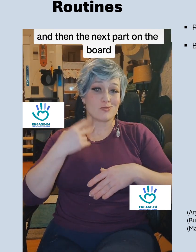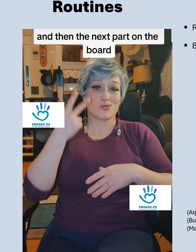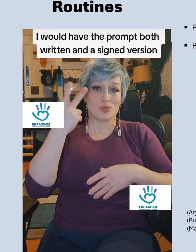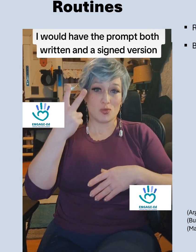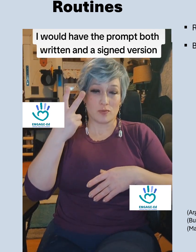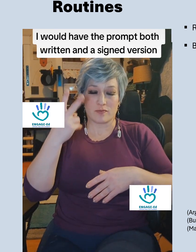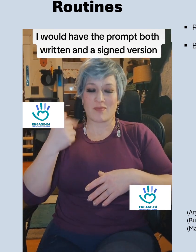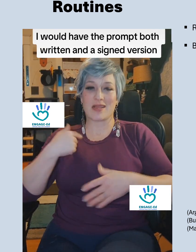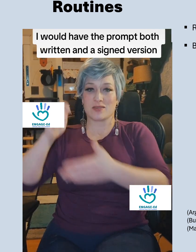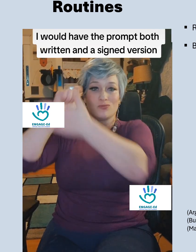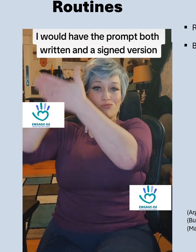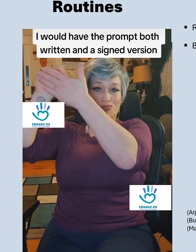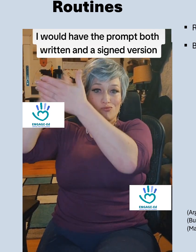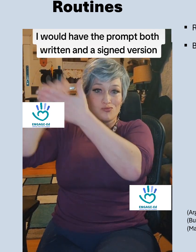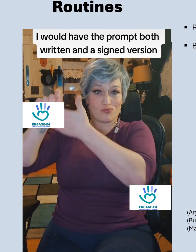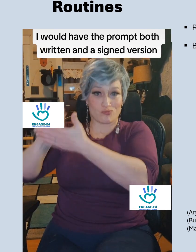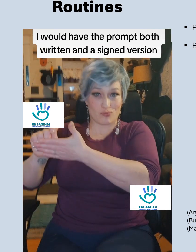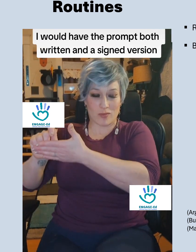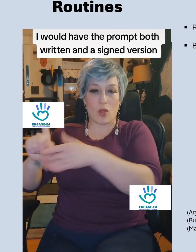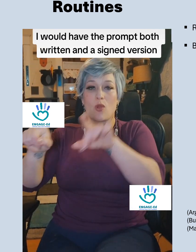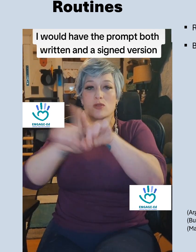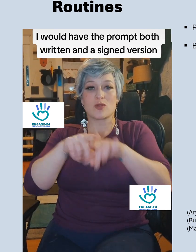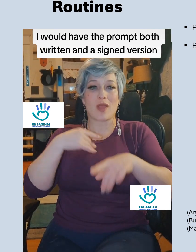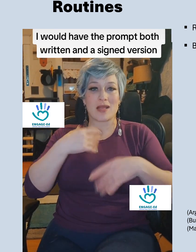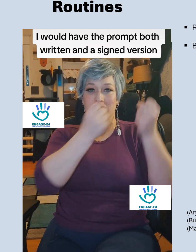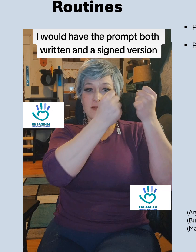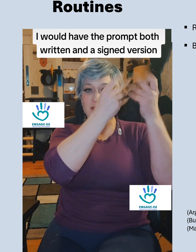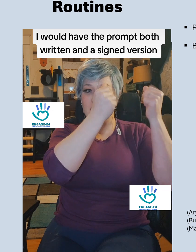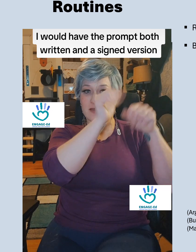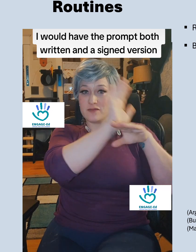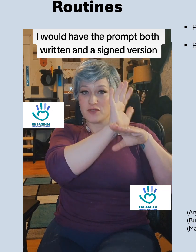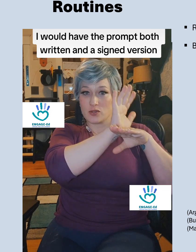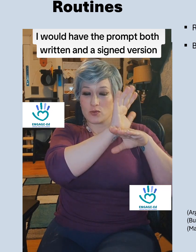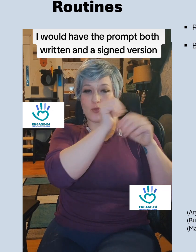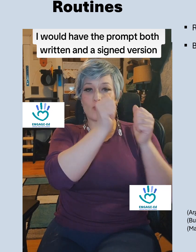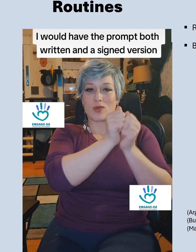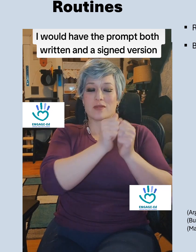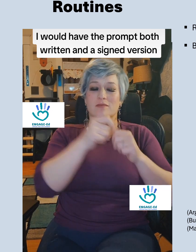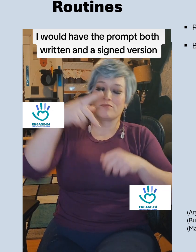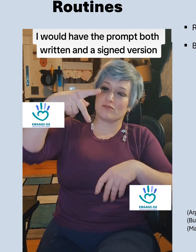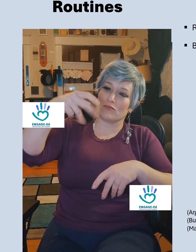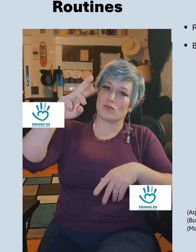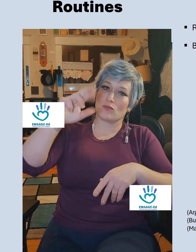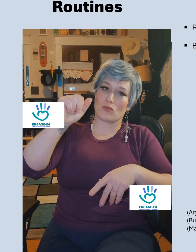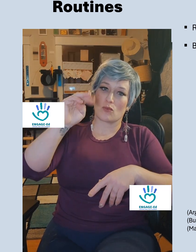board, I would have the prompt, both written and a signed version,